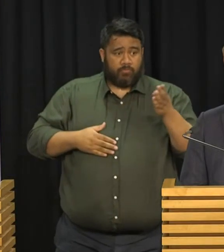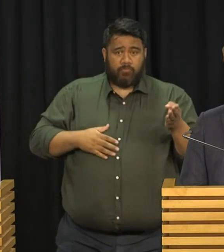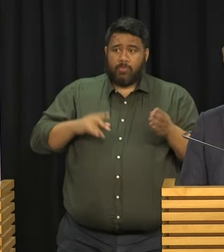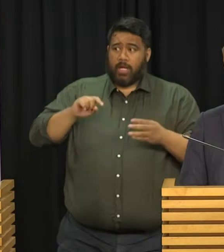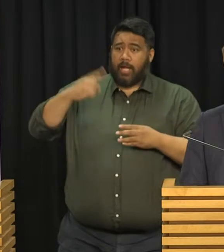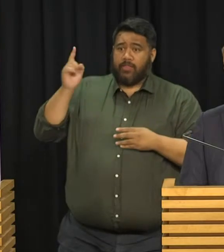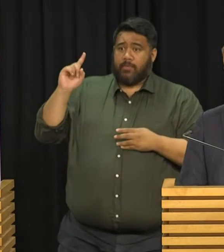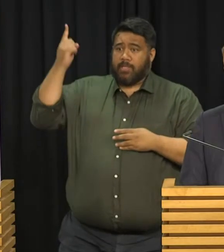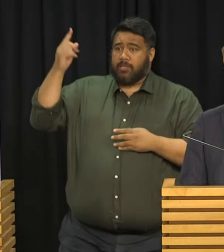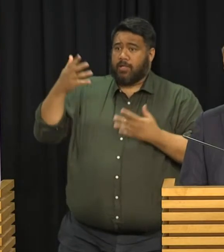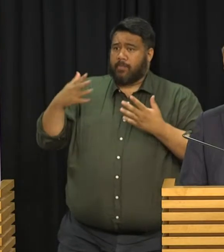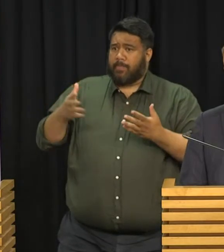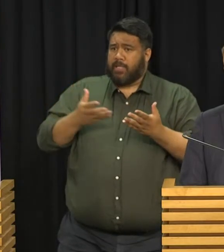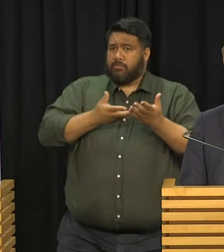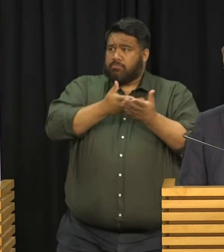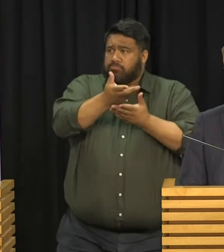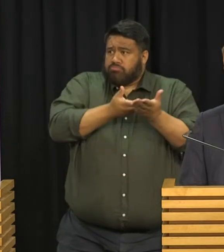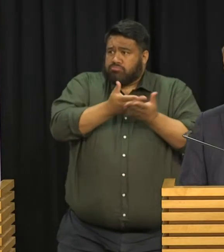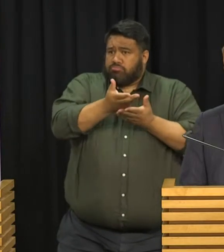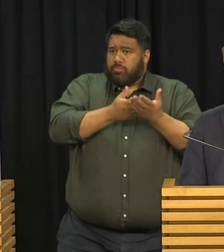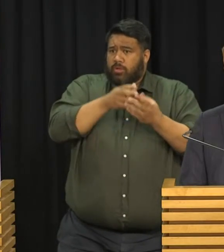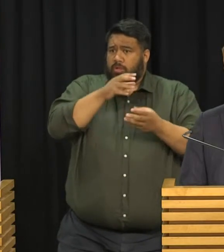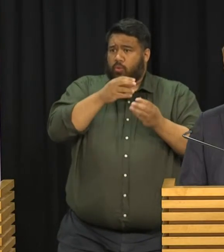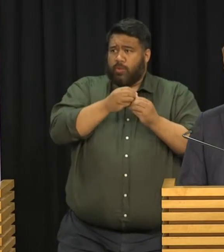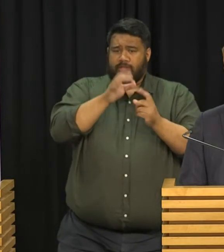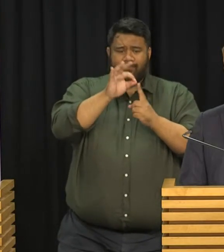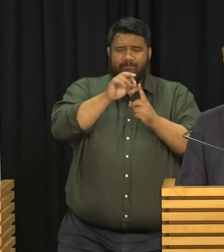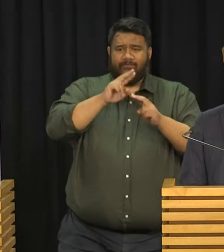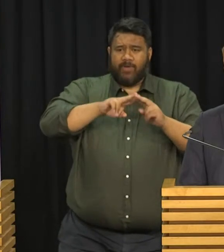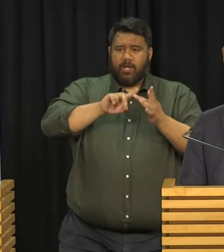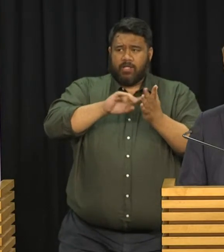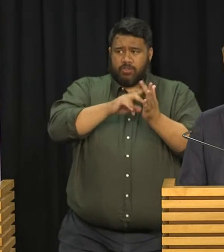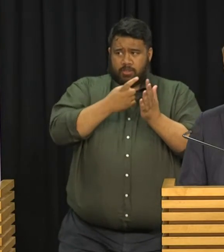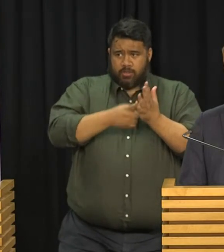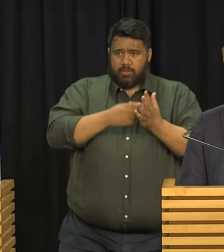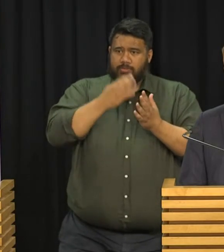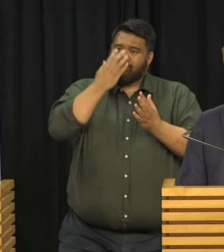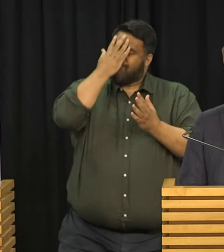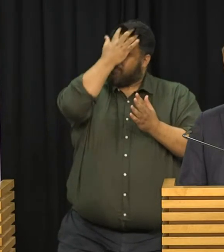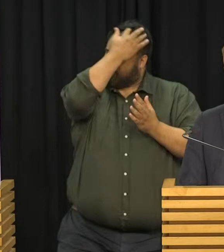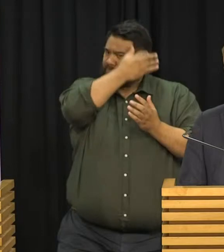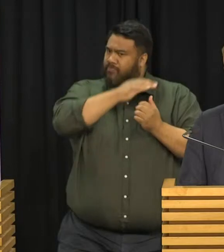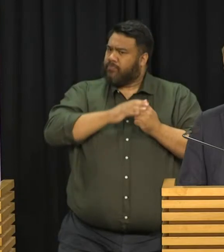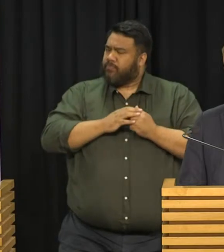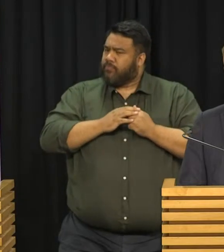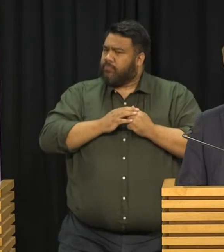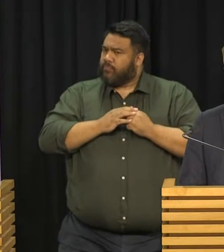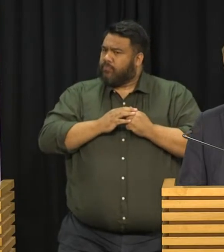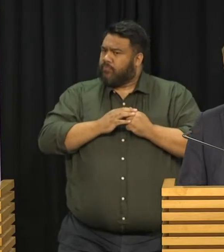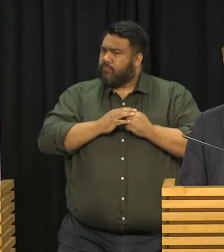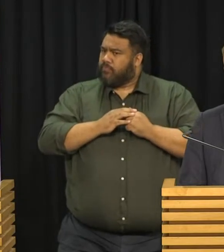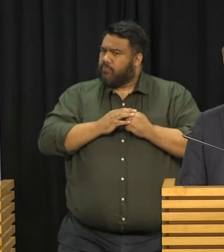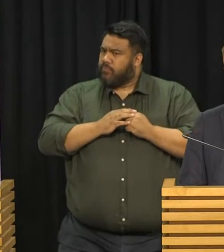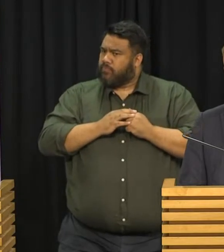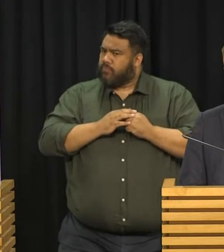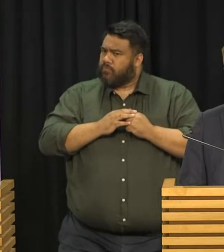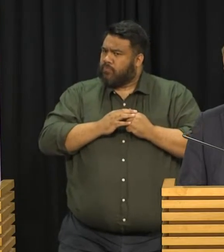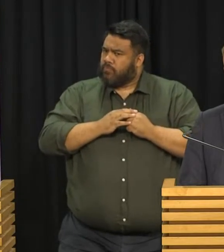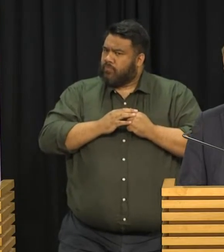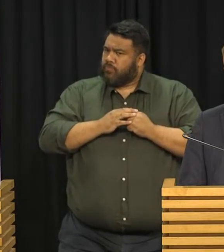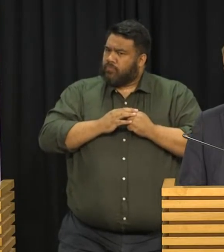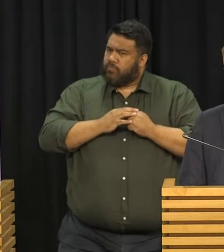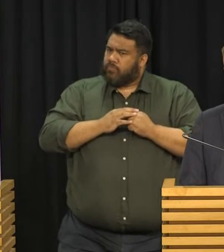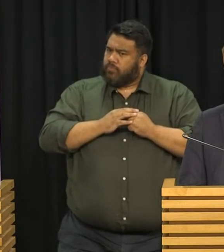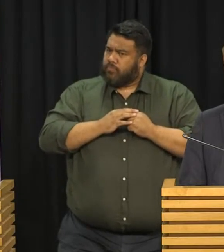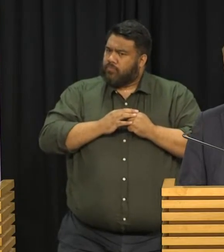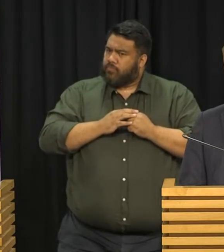negotiate directly with Pfizer on this matter? And was the rates of asymptomatic infections from the Pfizer vaccine part of your